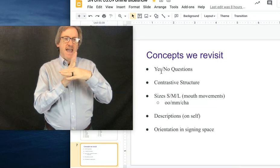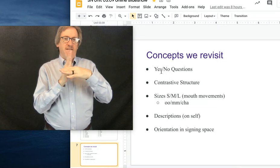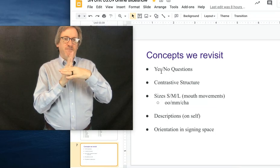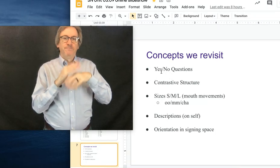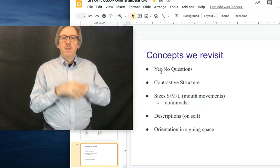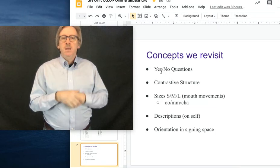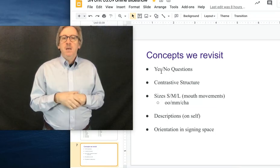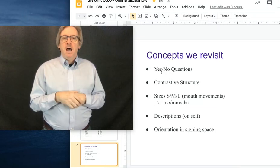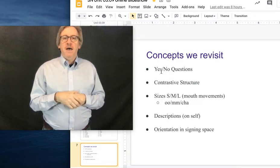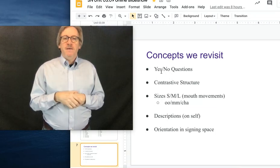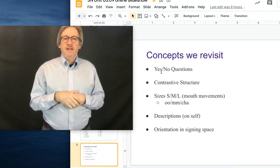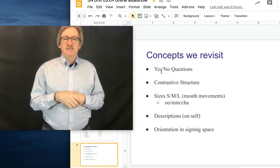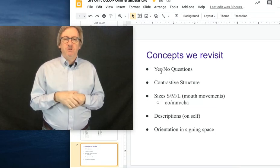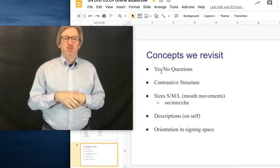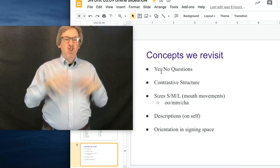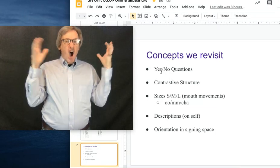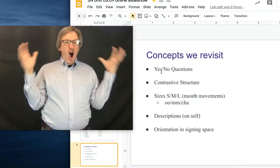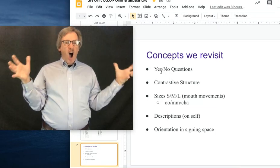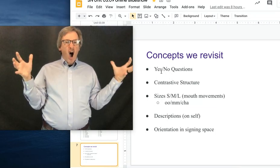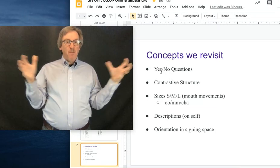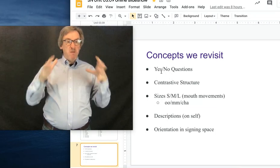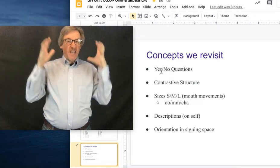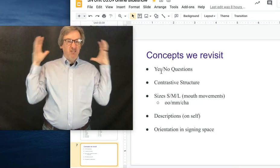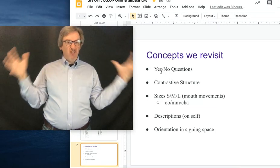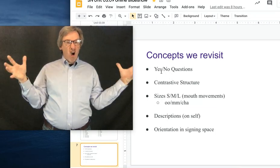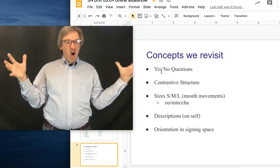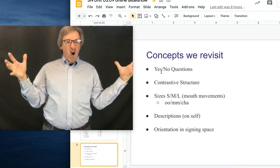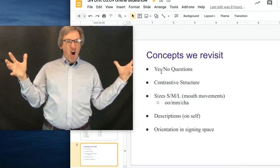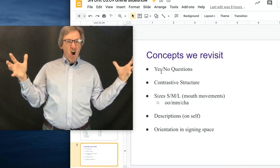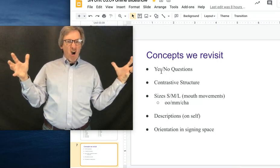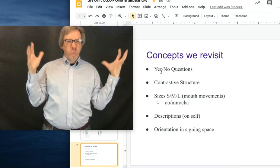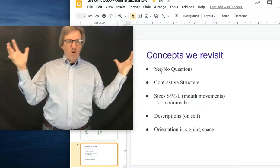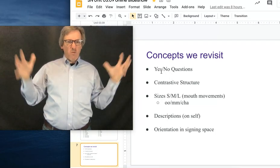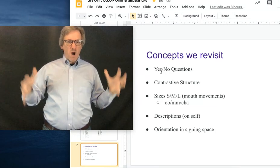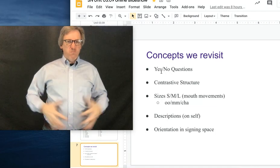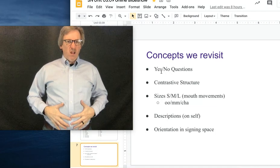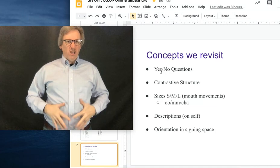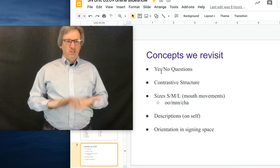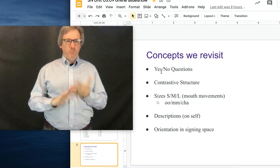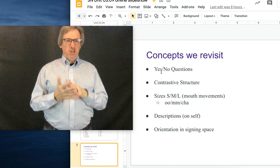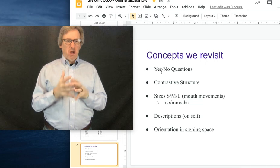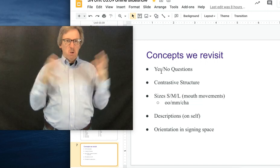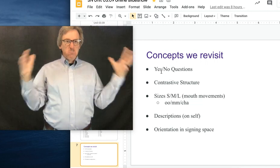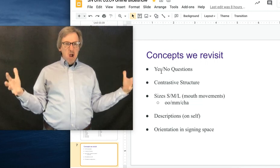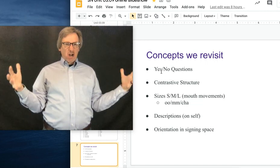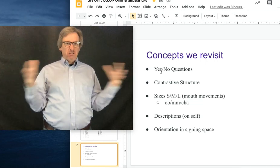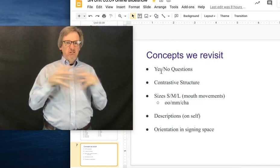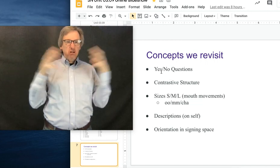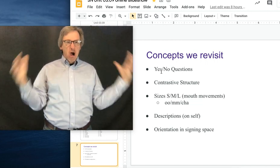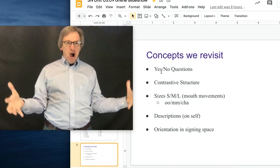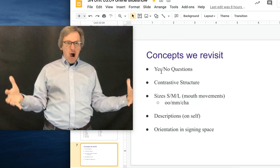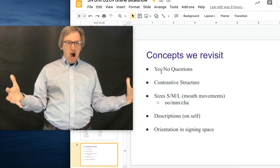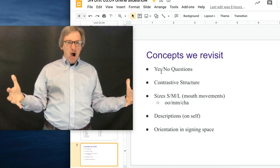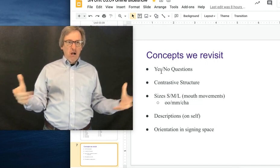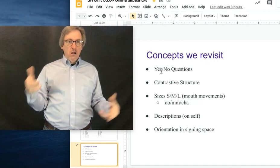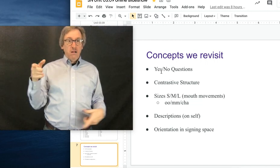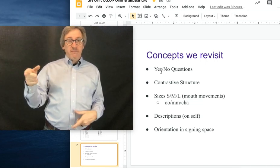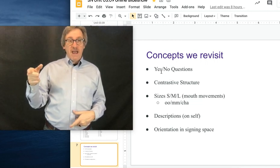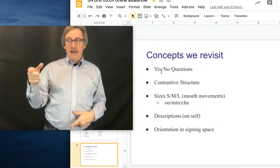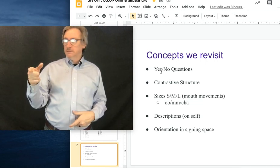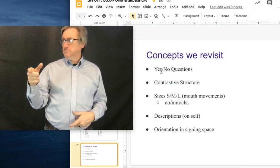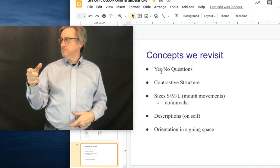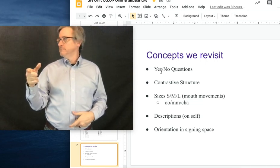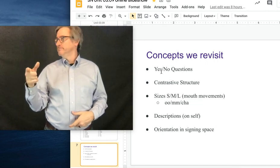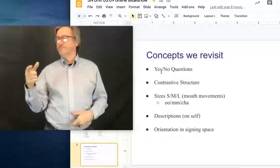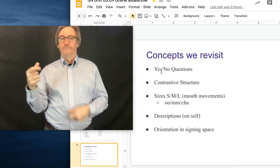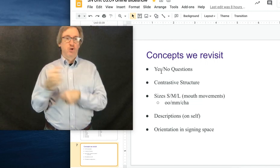so half. And then the last was cha, big. Oh, my belly is becoming big. Cha.